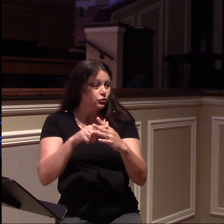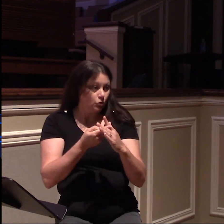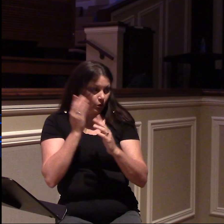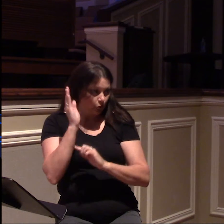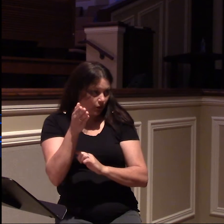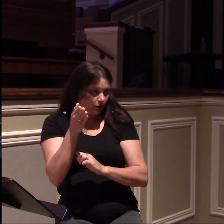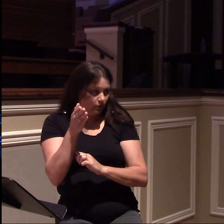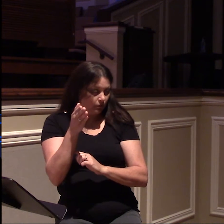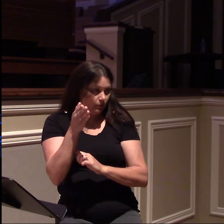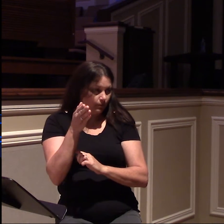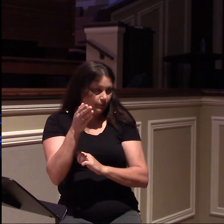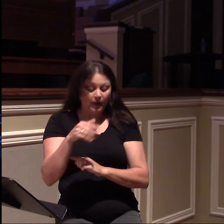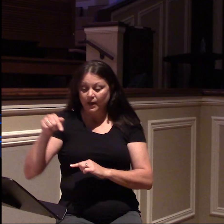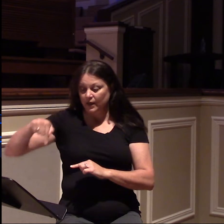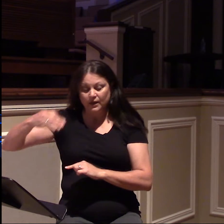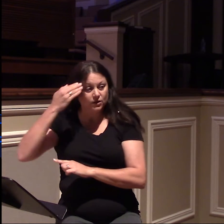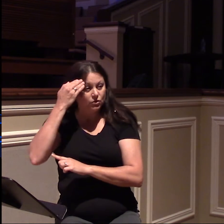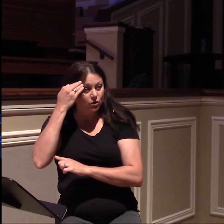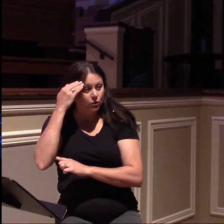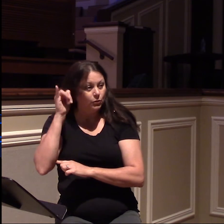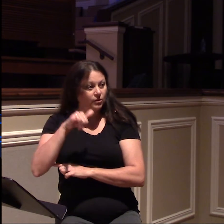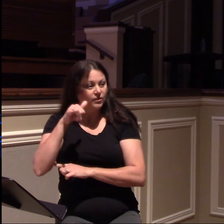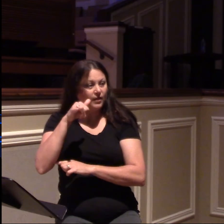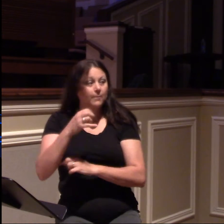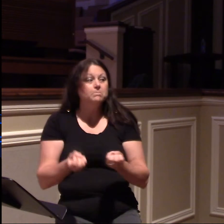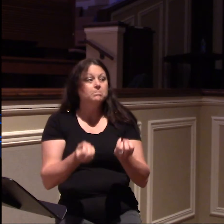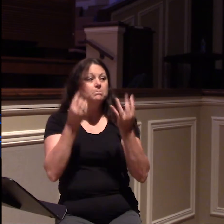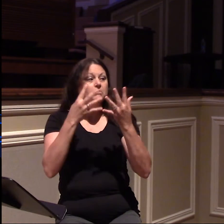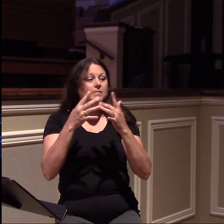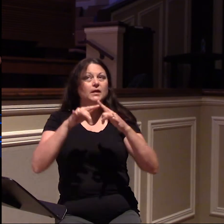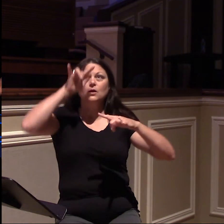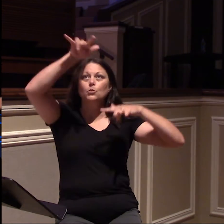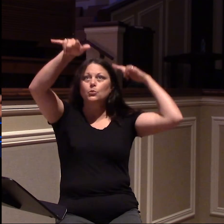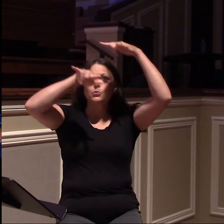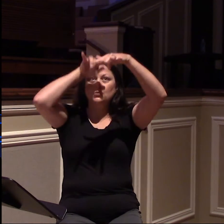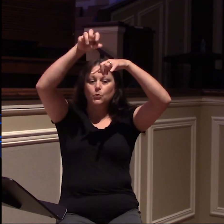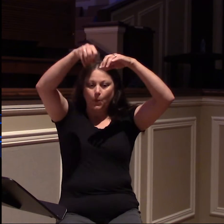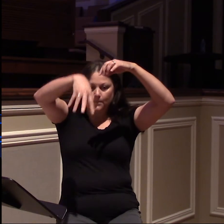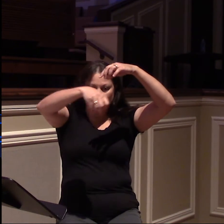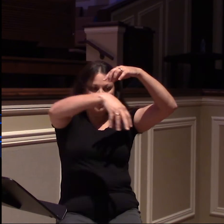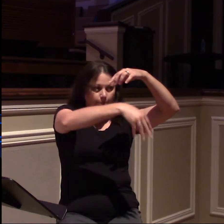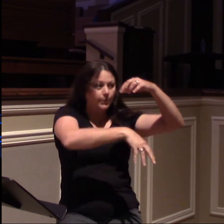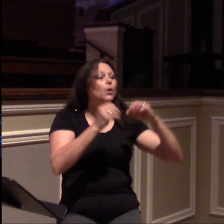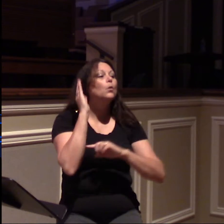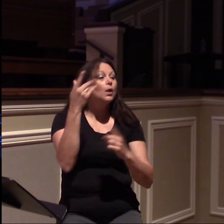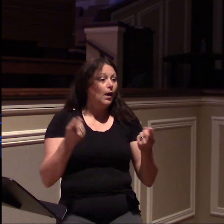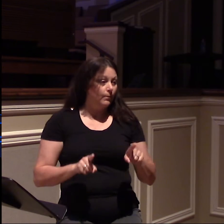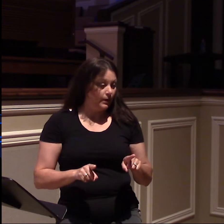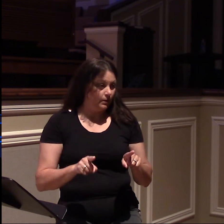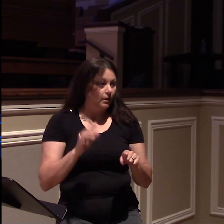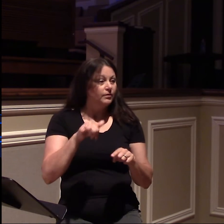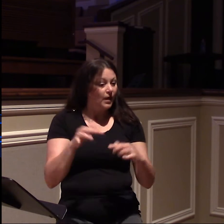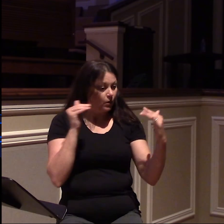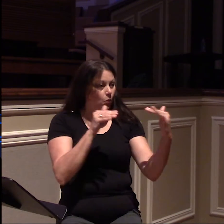severe aerial bombardment that might be followed by invasion. The battle of Britain. The battle of France is over. The battle of Britain is about to